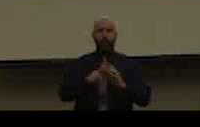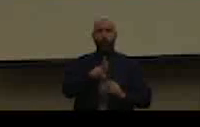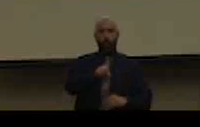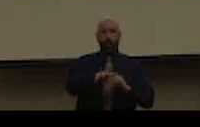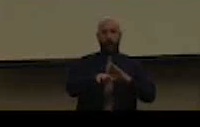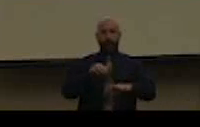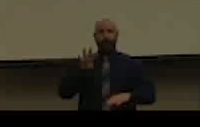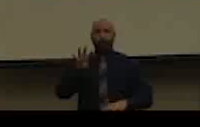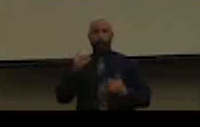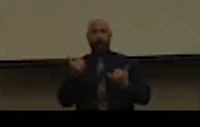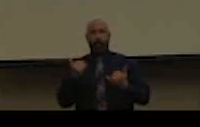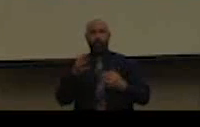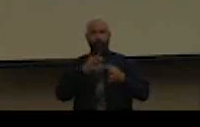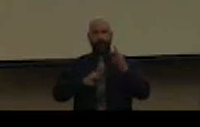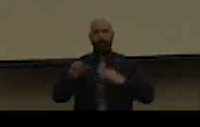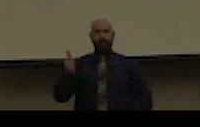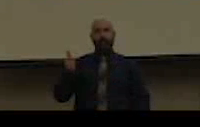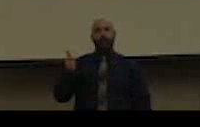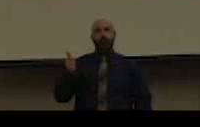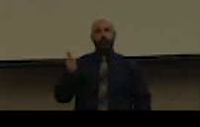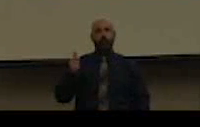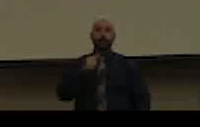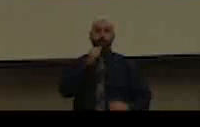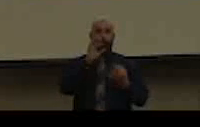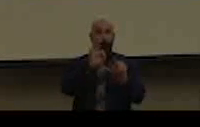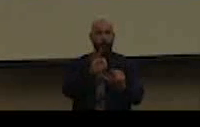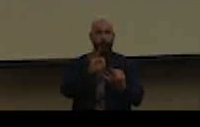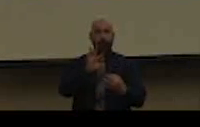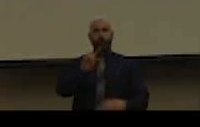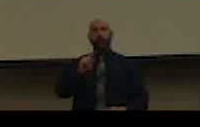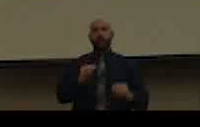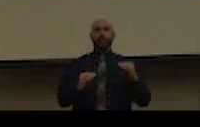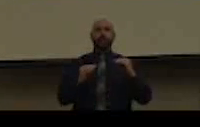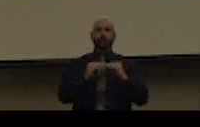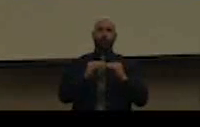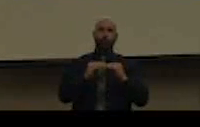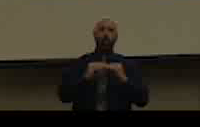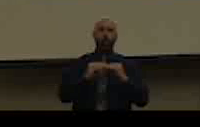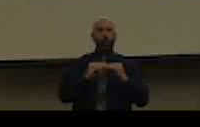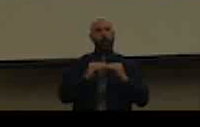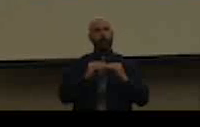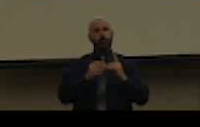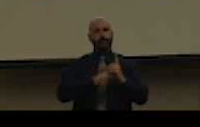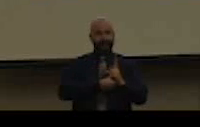it's more acute in big cities than it is small. So I will mention,